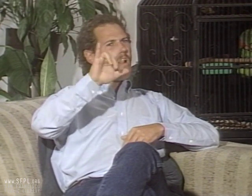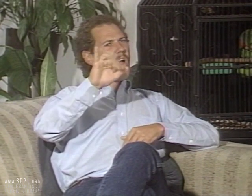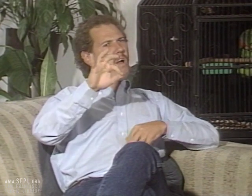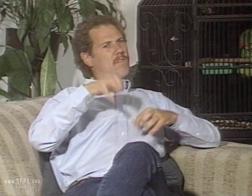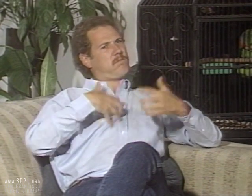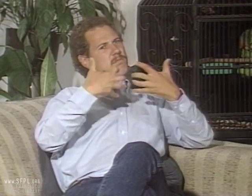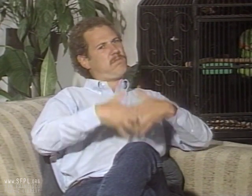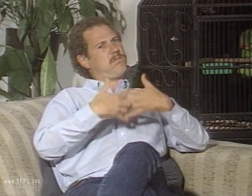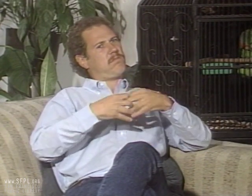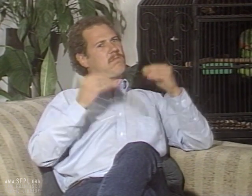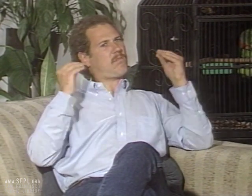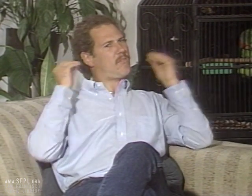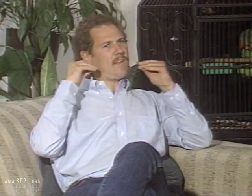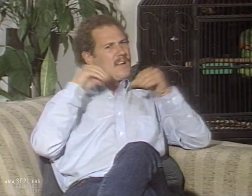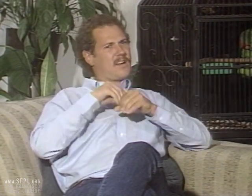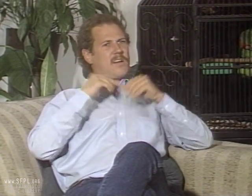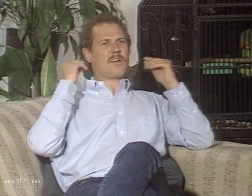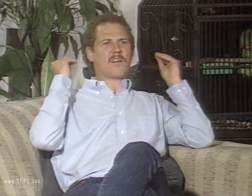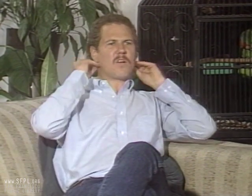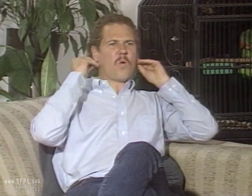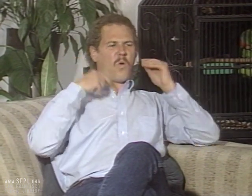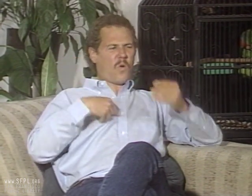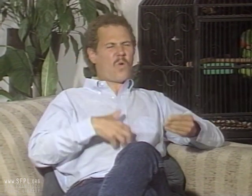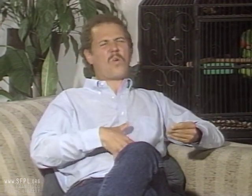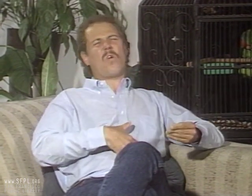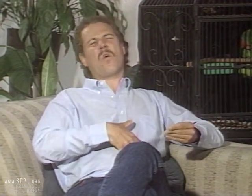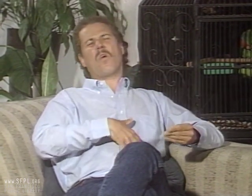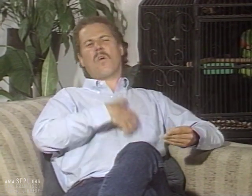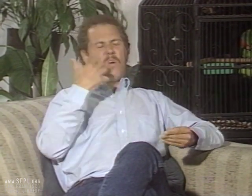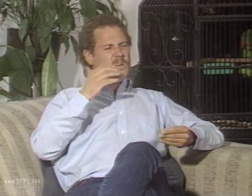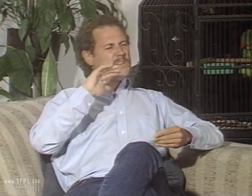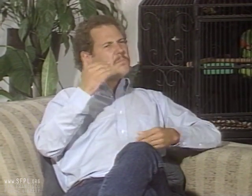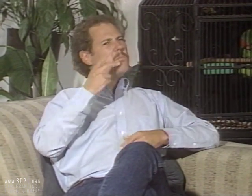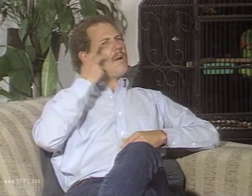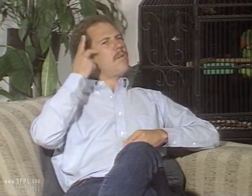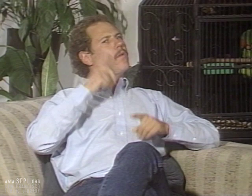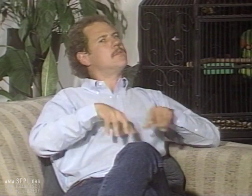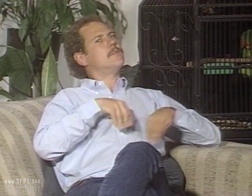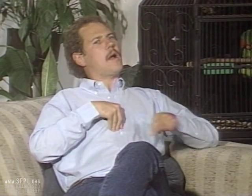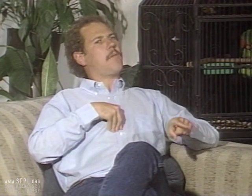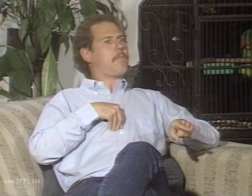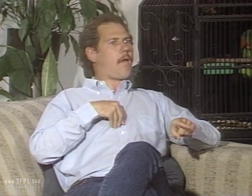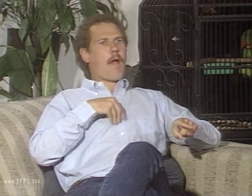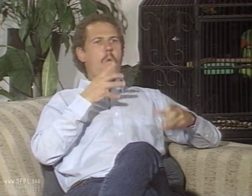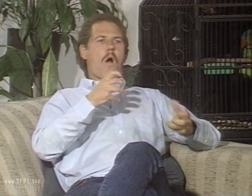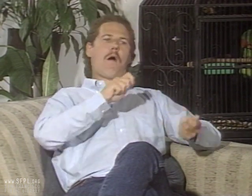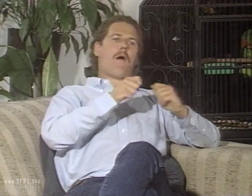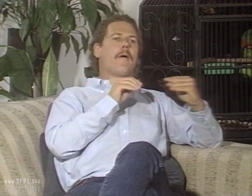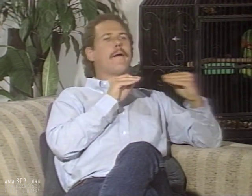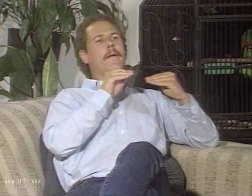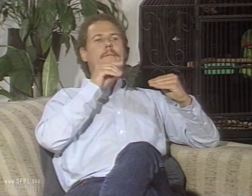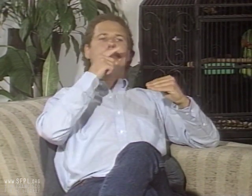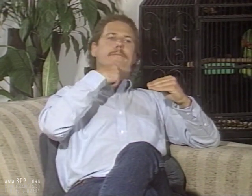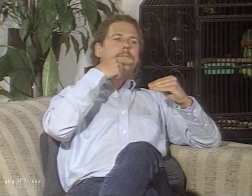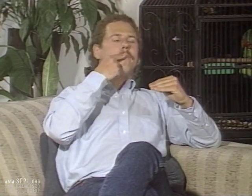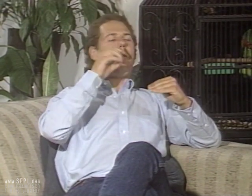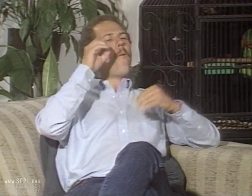it out, and it doesn't really make her hearing. Even more troubling, this 3-year-old girl was powerless and had no choice. Even